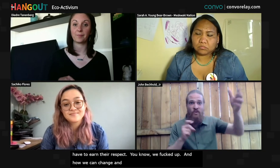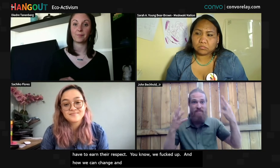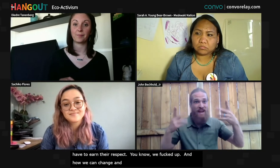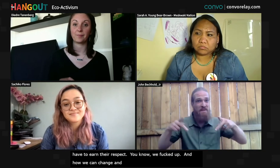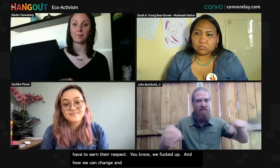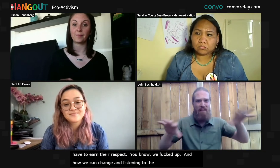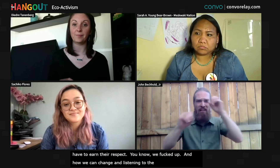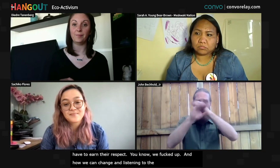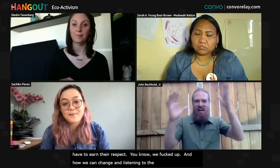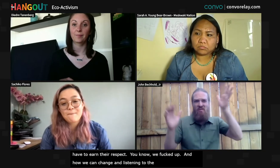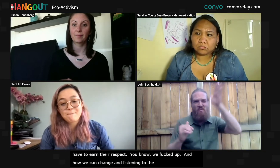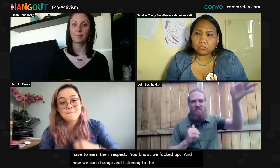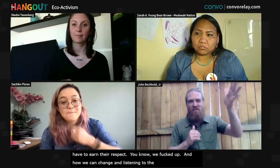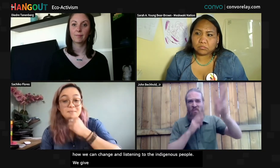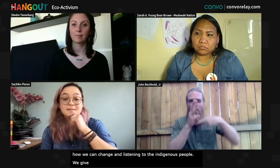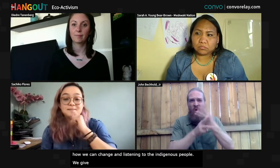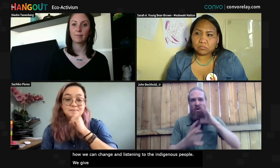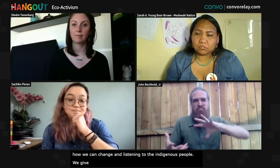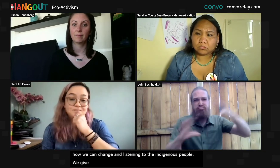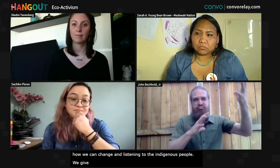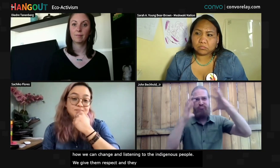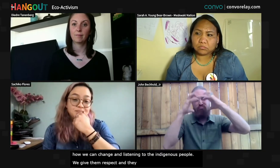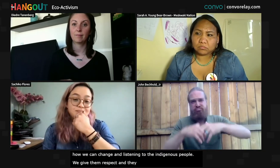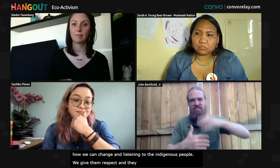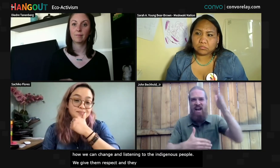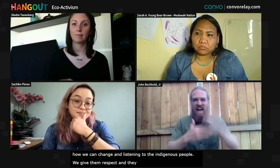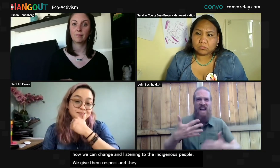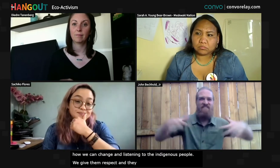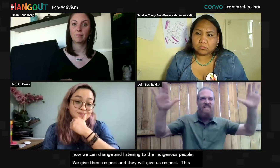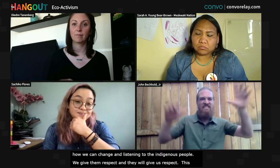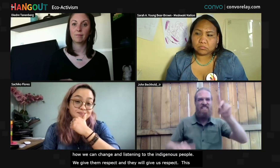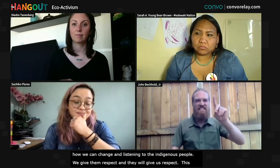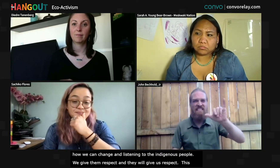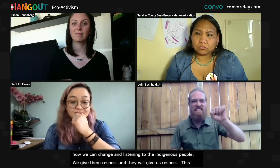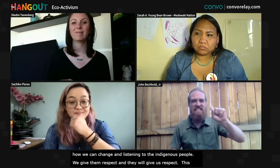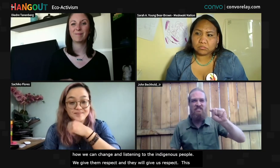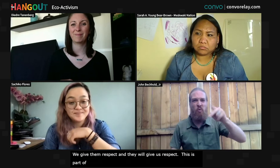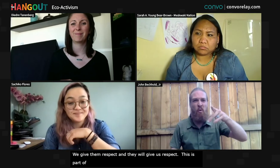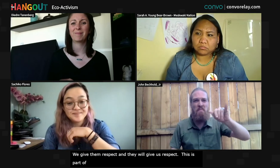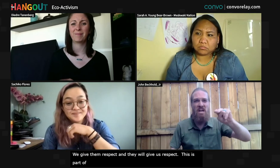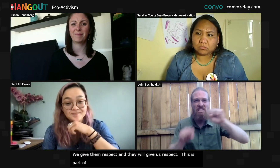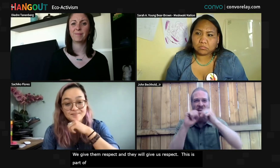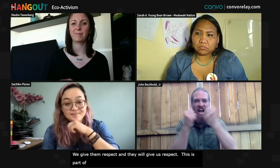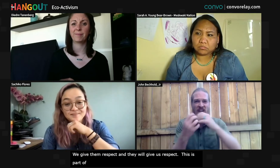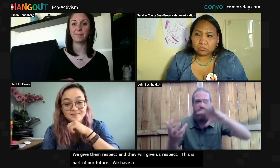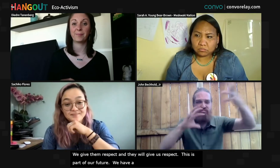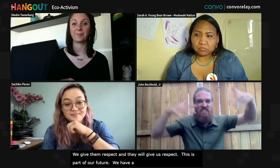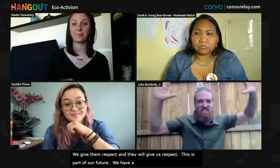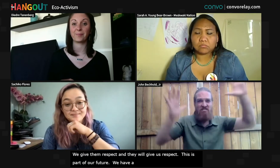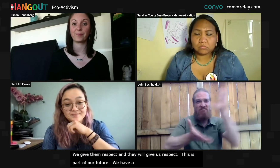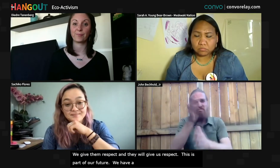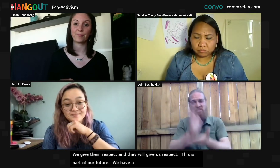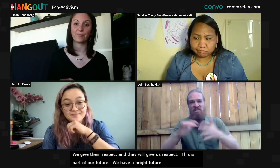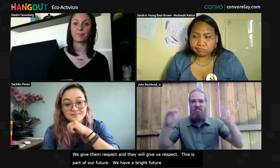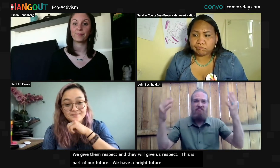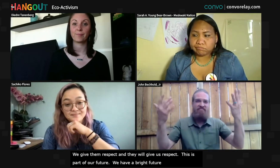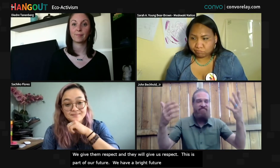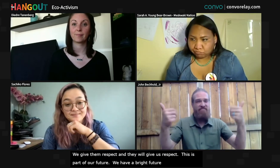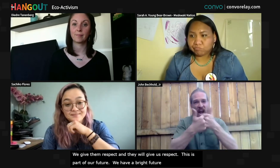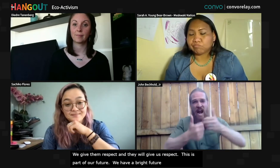better off. And this is for our future. We have a bright future ahead, but if we're thinking about this dystopian society with